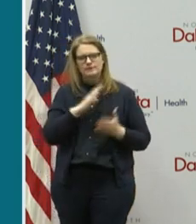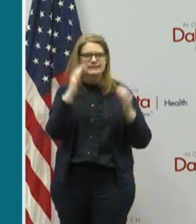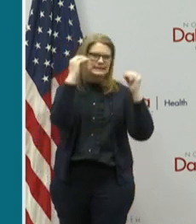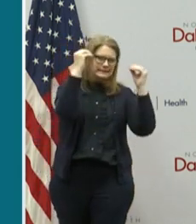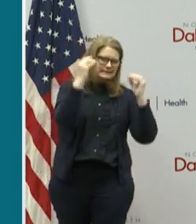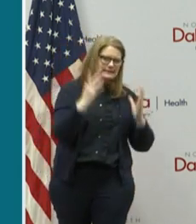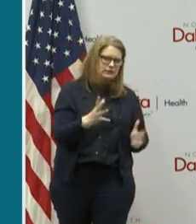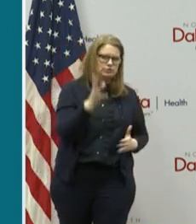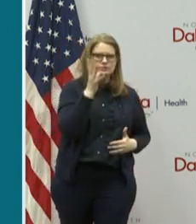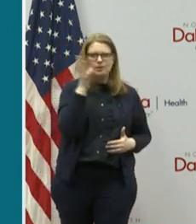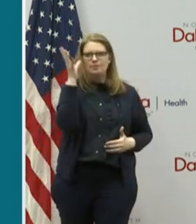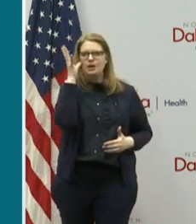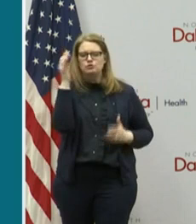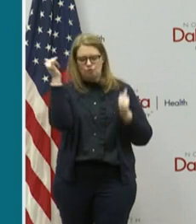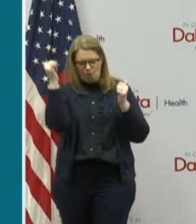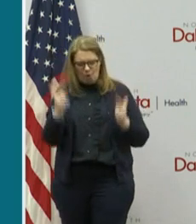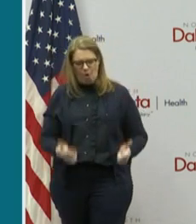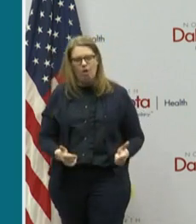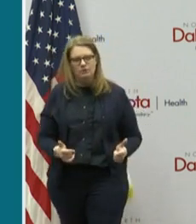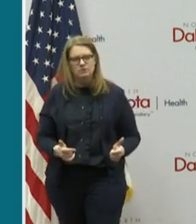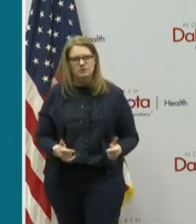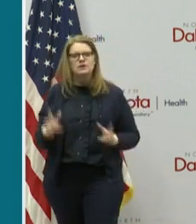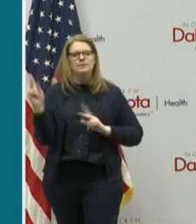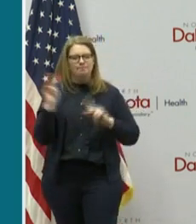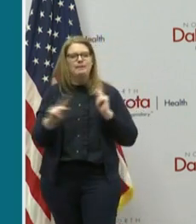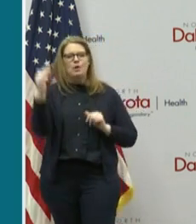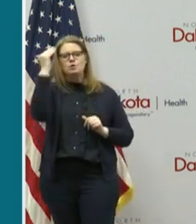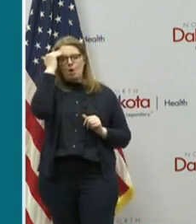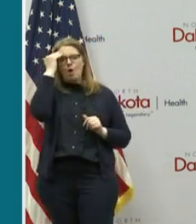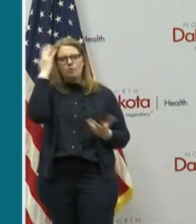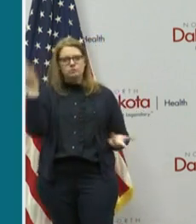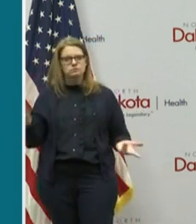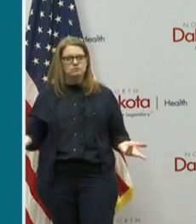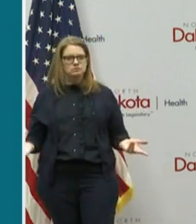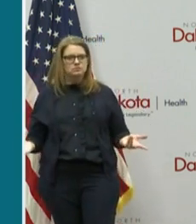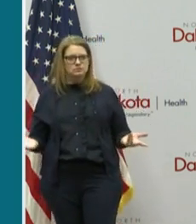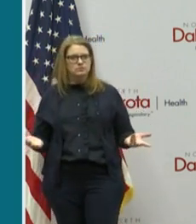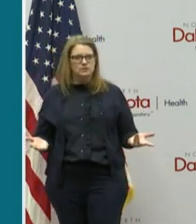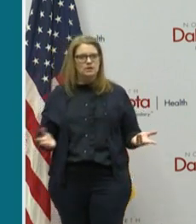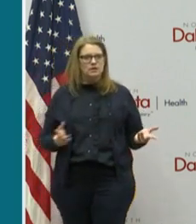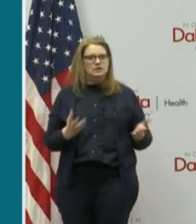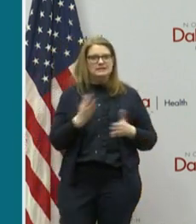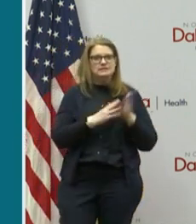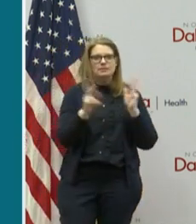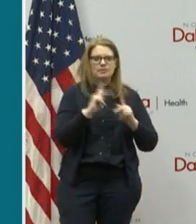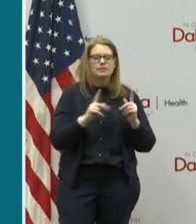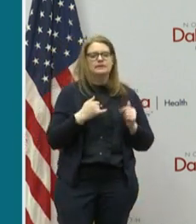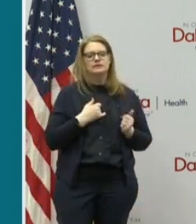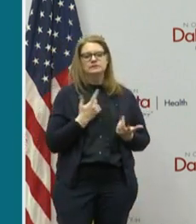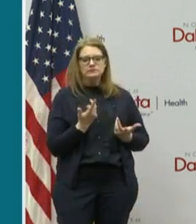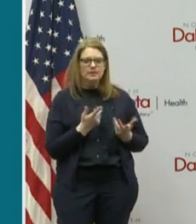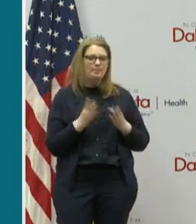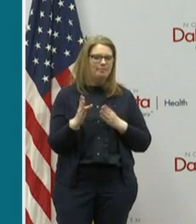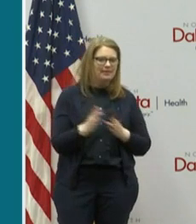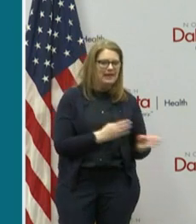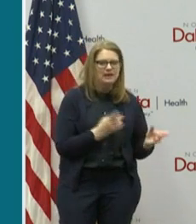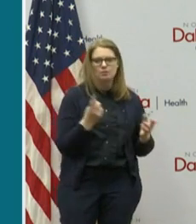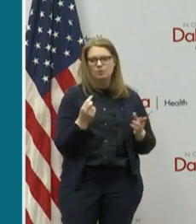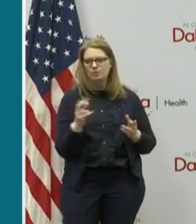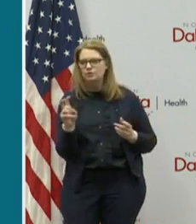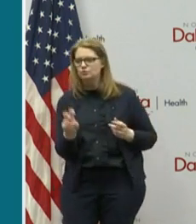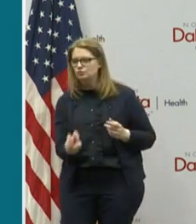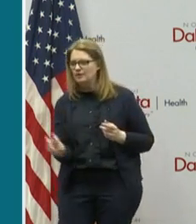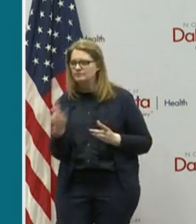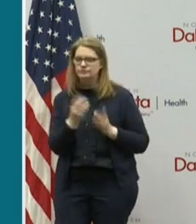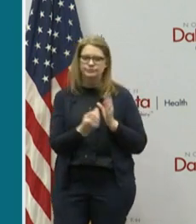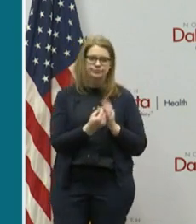and parents, because it provides certainty. People were concerned about, planning or trips or